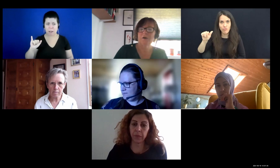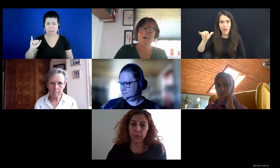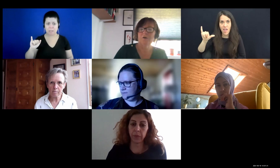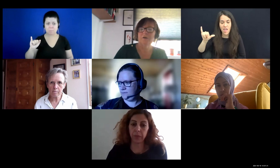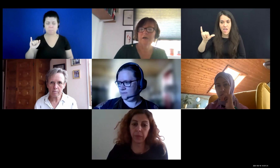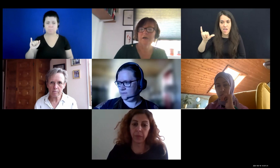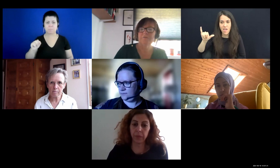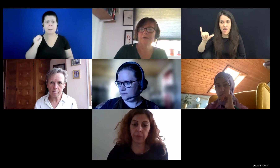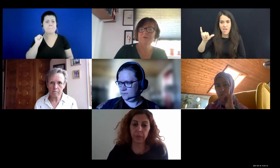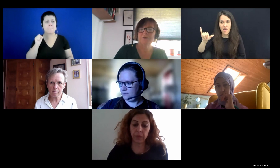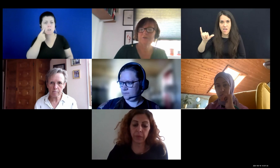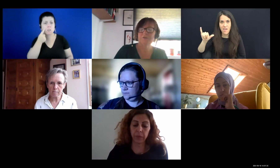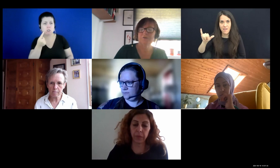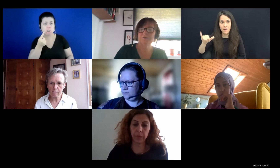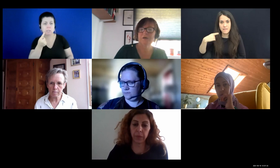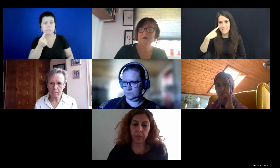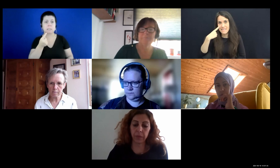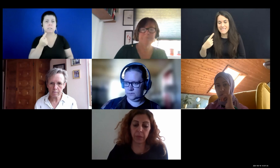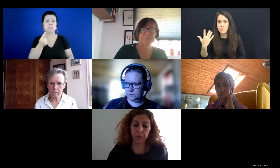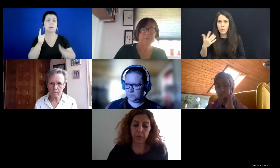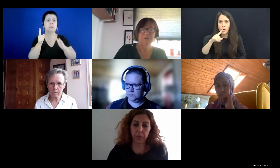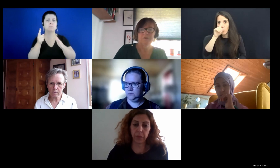check on and find questions